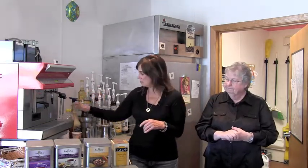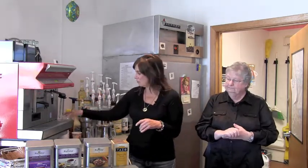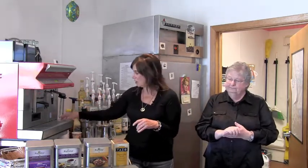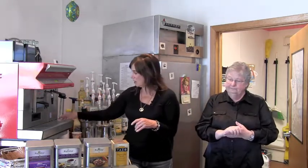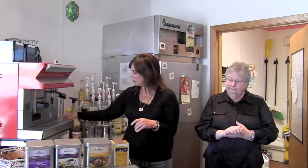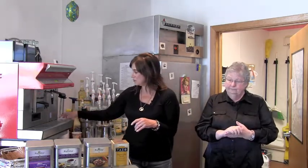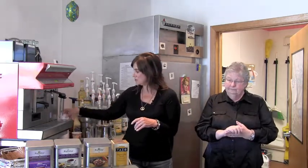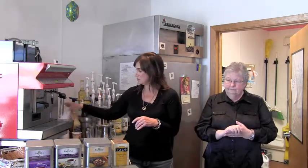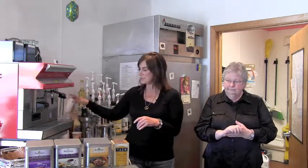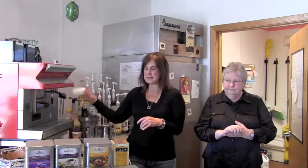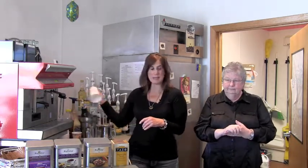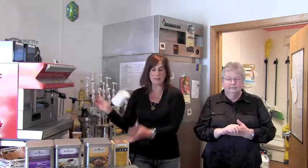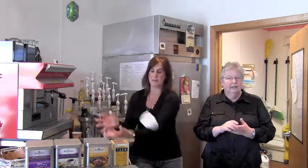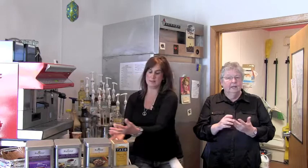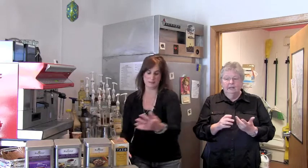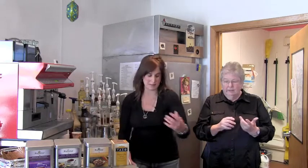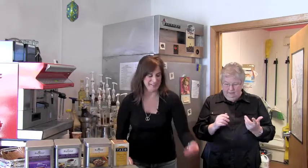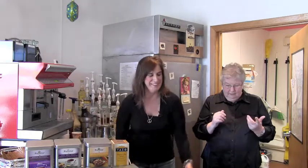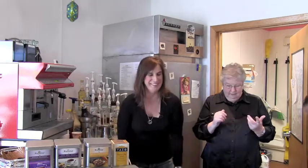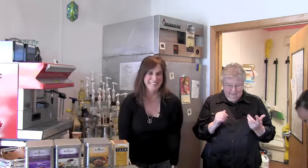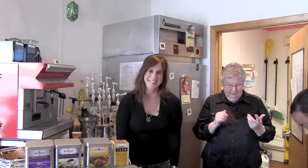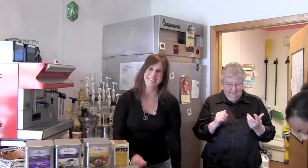And what I'll do is, let's say,